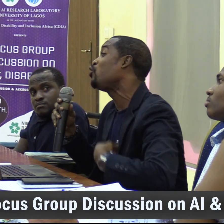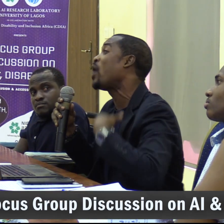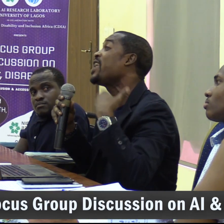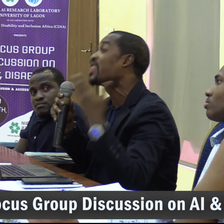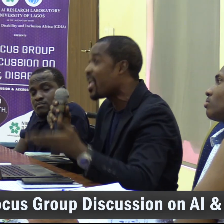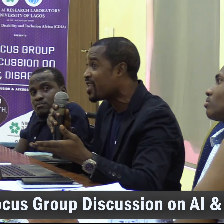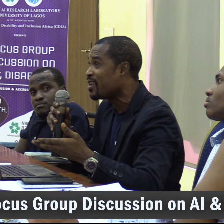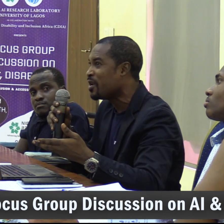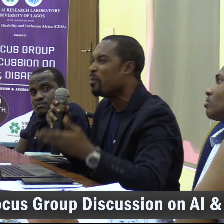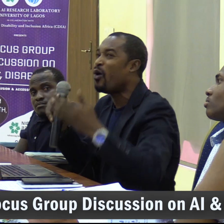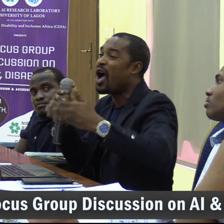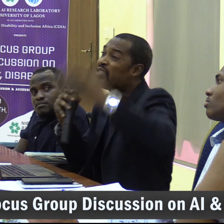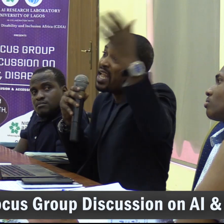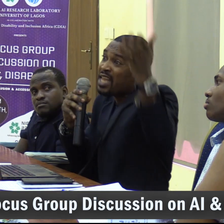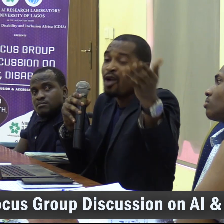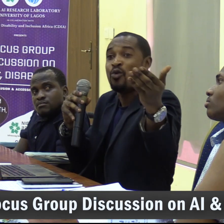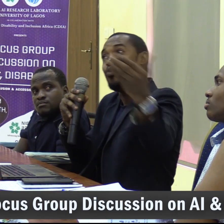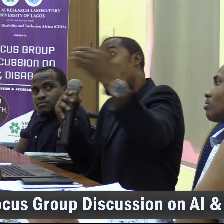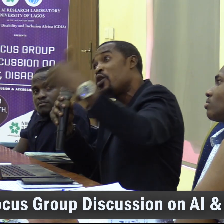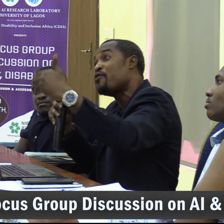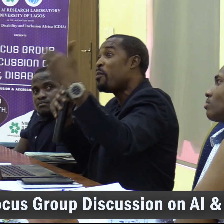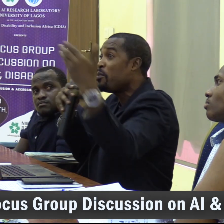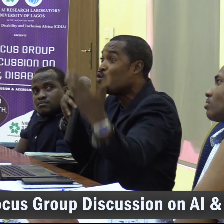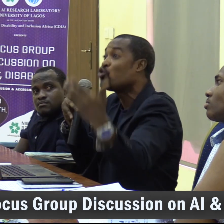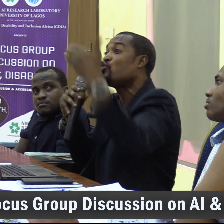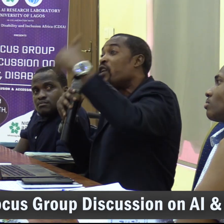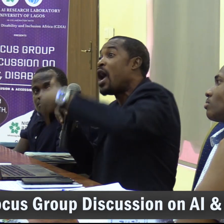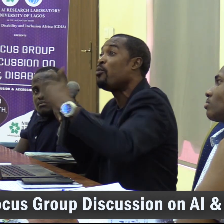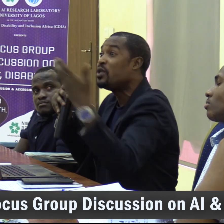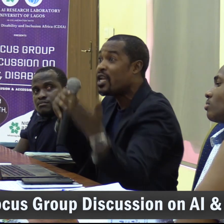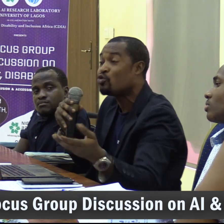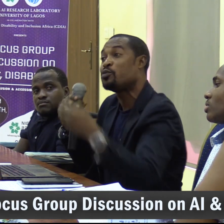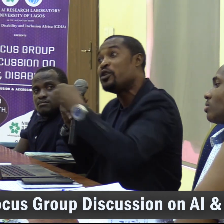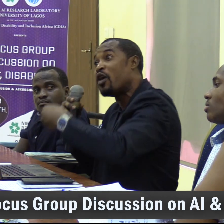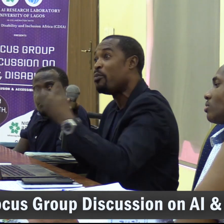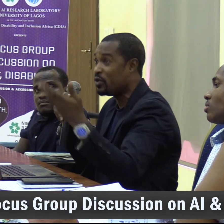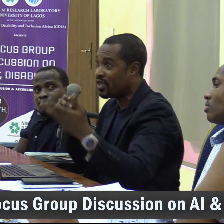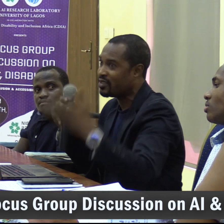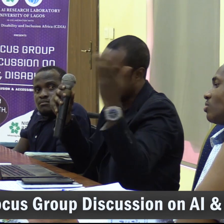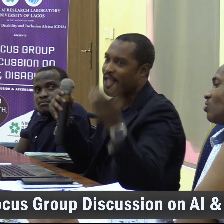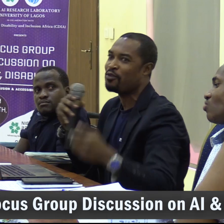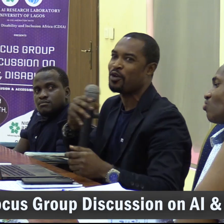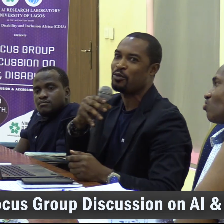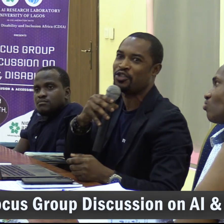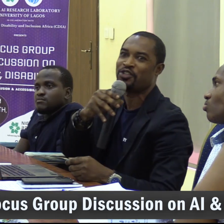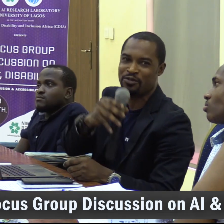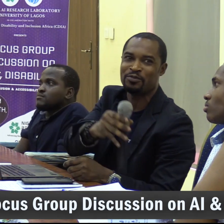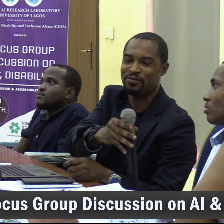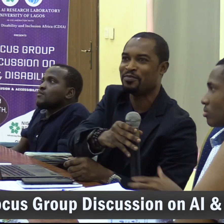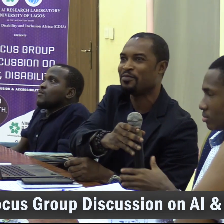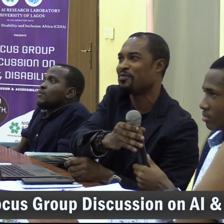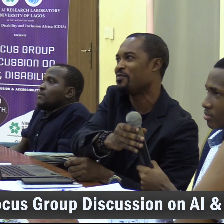community. That's why in that. But outside now, so looking for people to join our project, to sponsor our projects. Thank you very much.